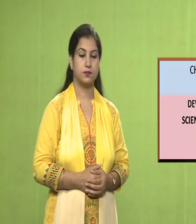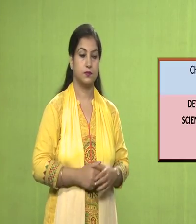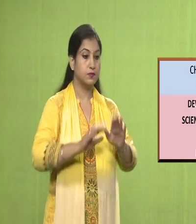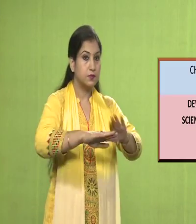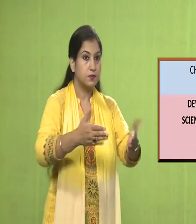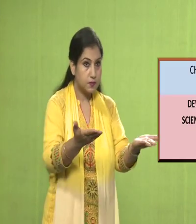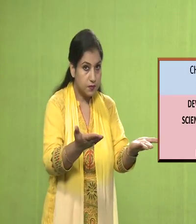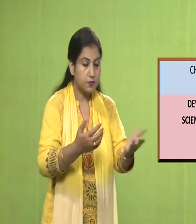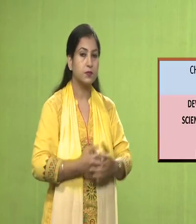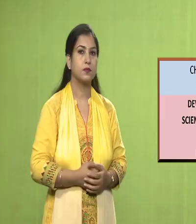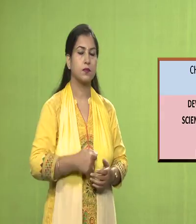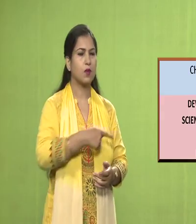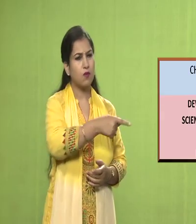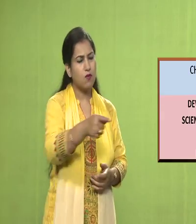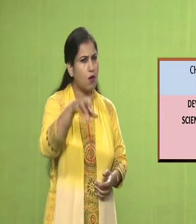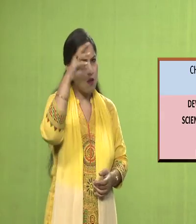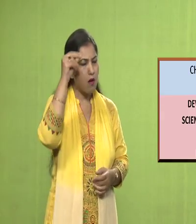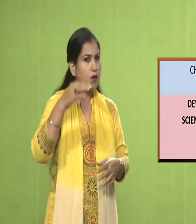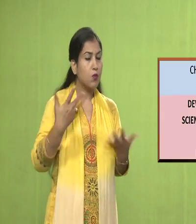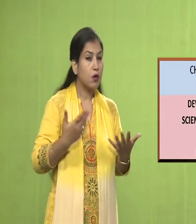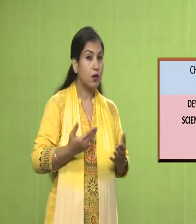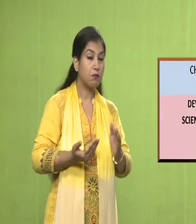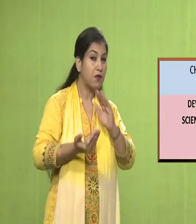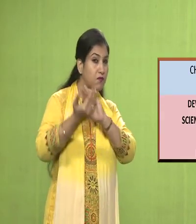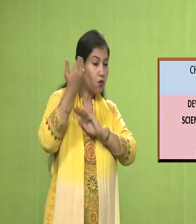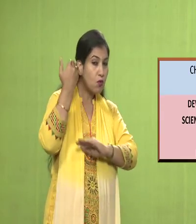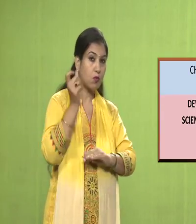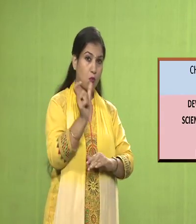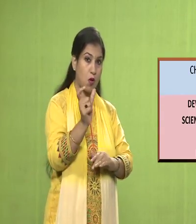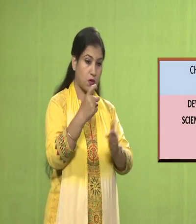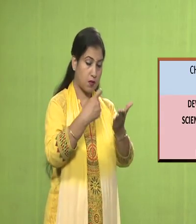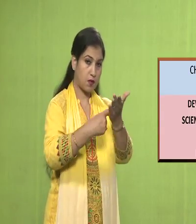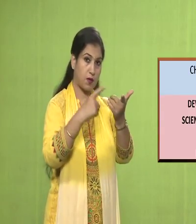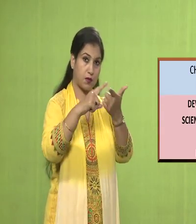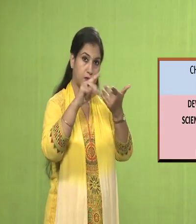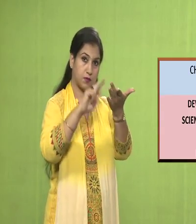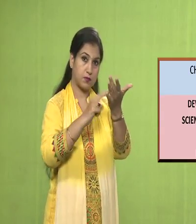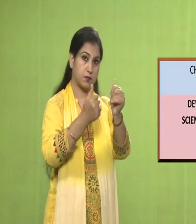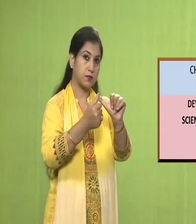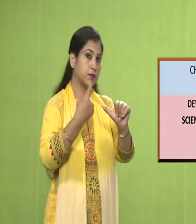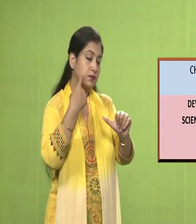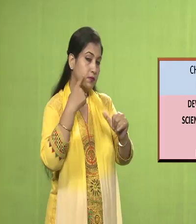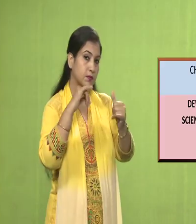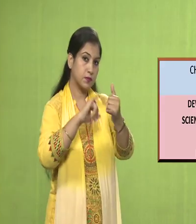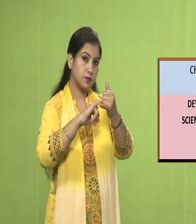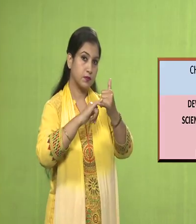Learners, we learnt about Renaissance in great detail in the previous video.